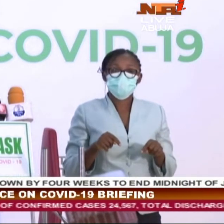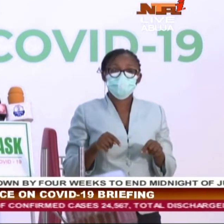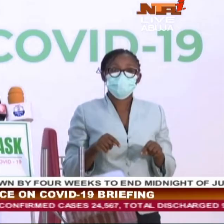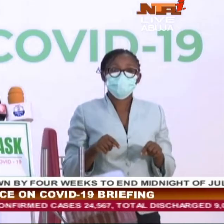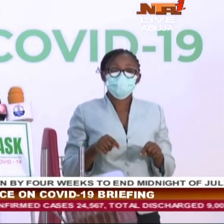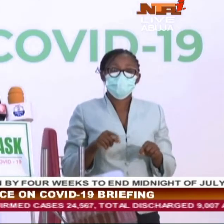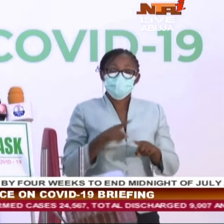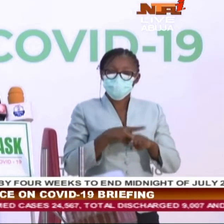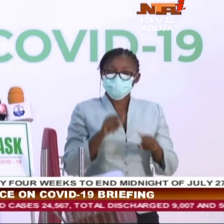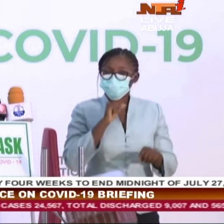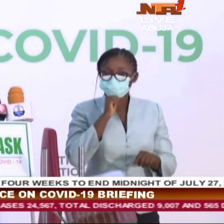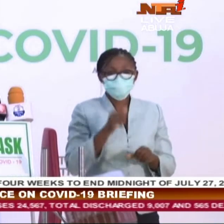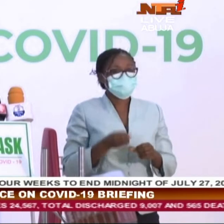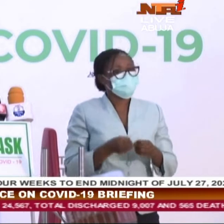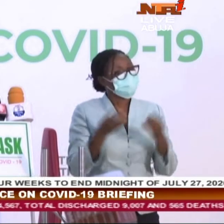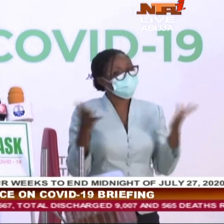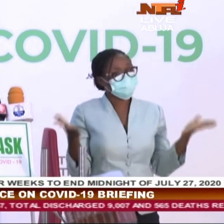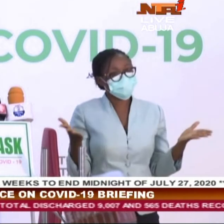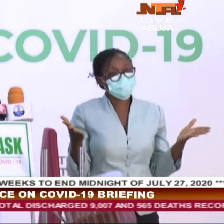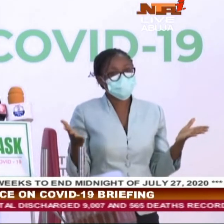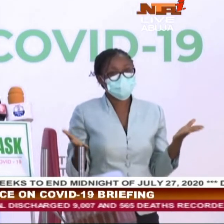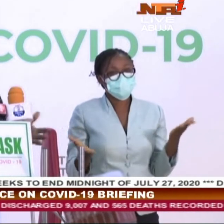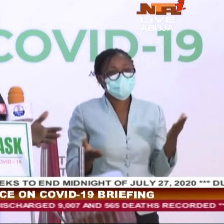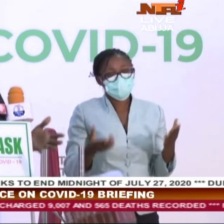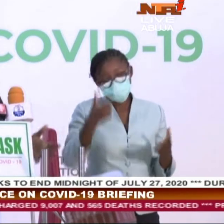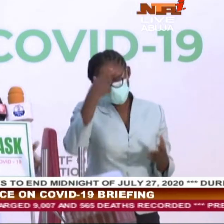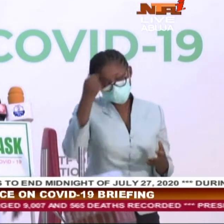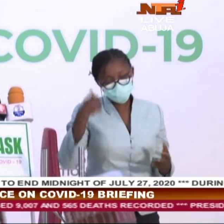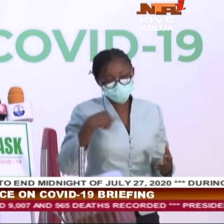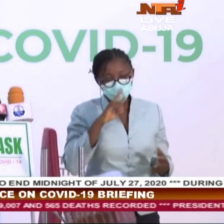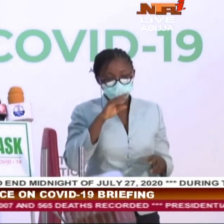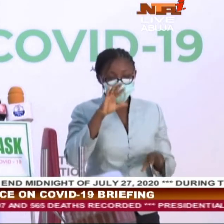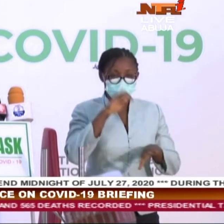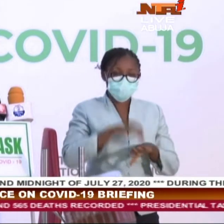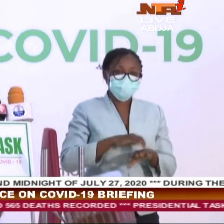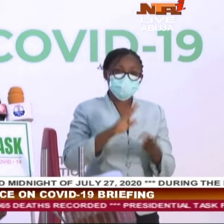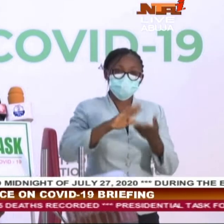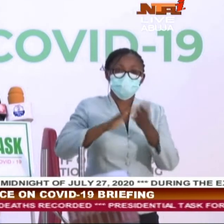much. Because we are already at the community level transmission.